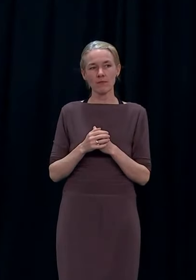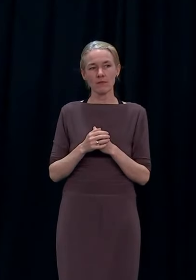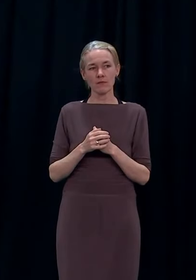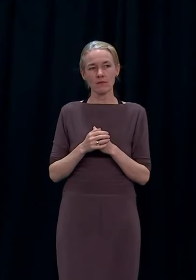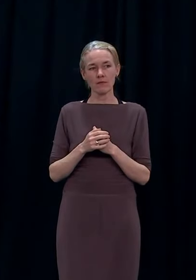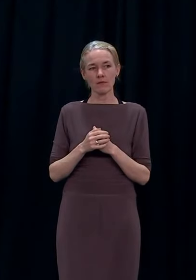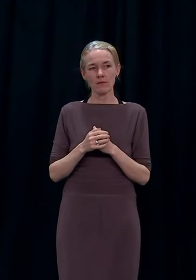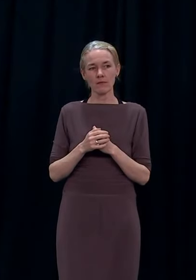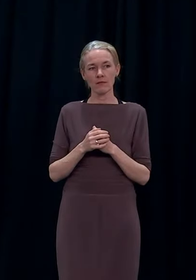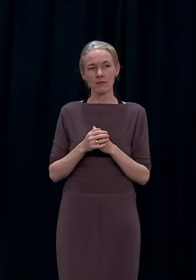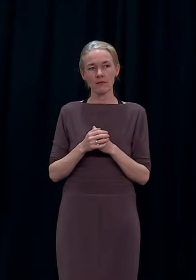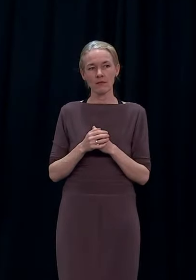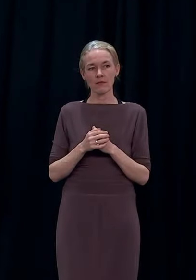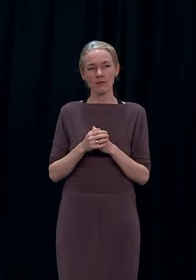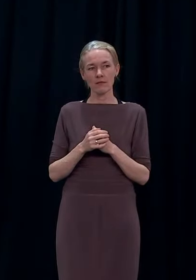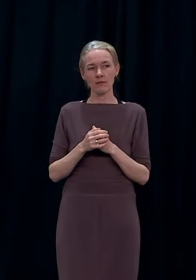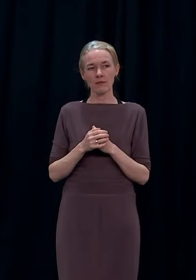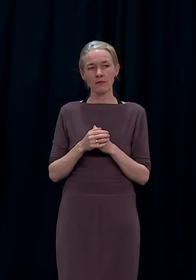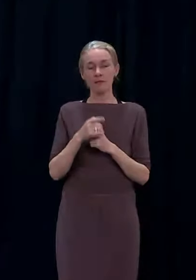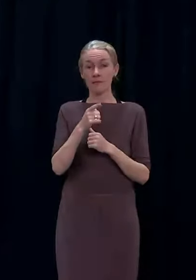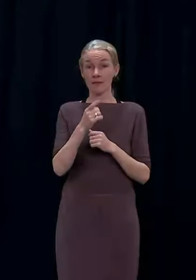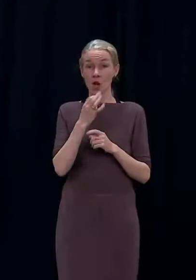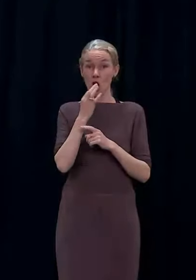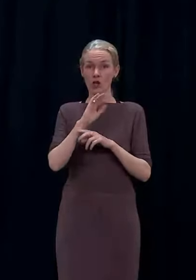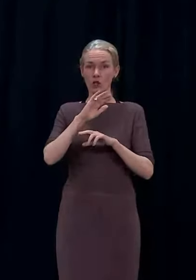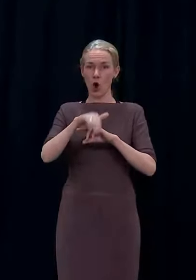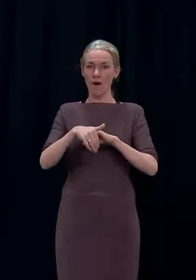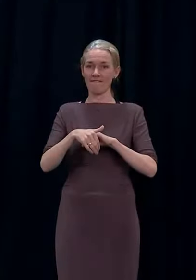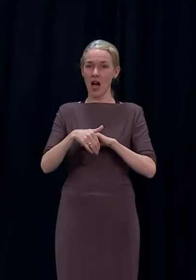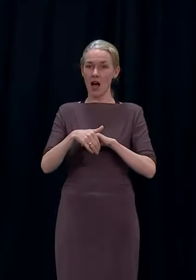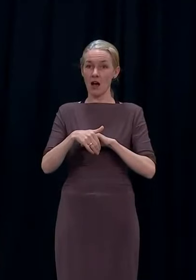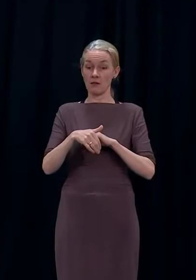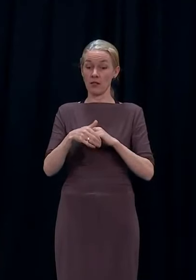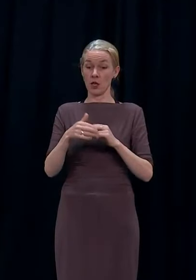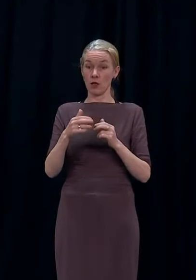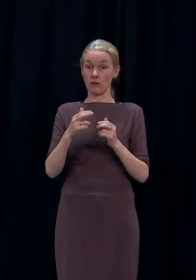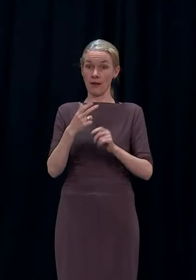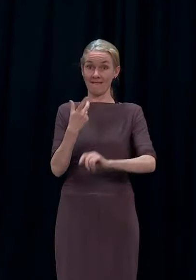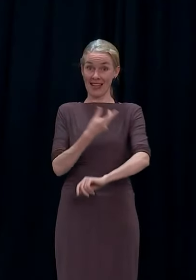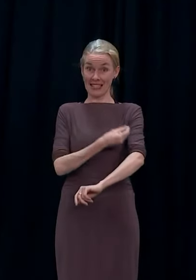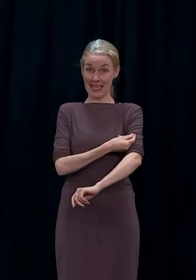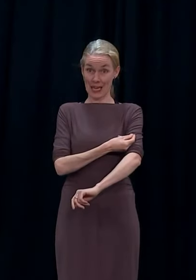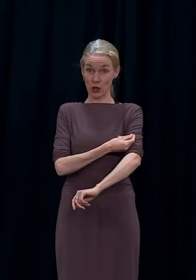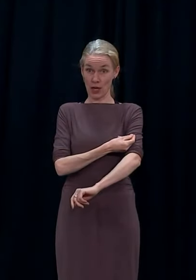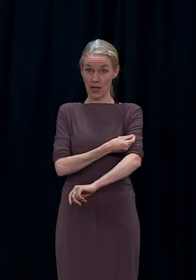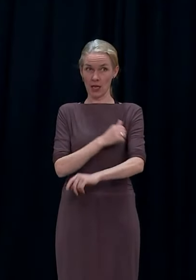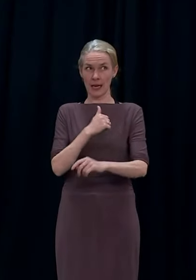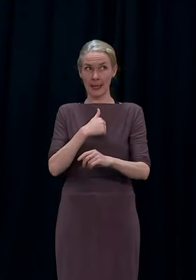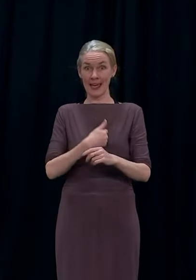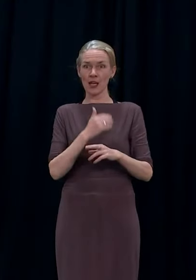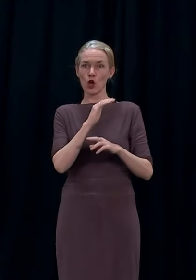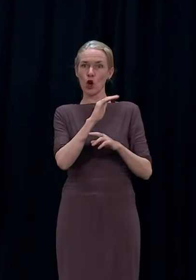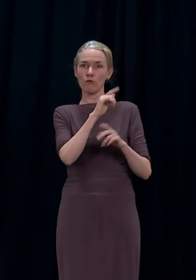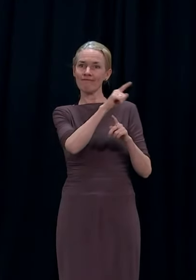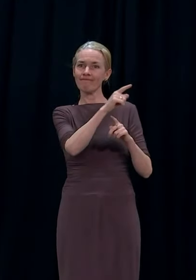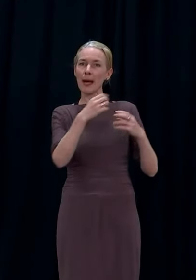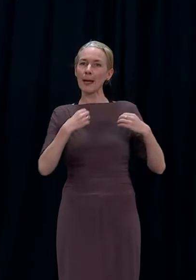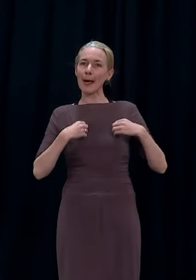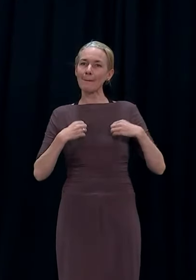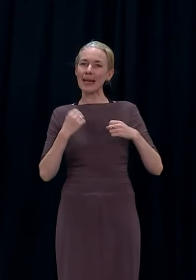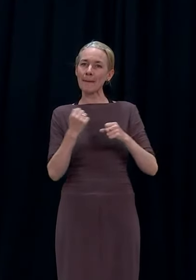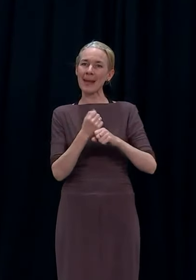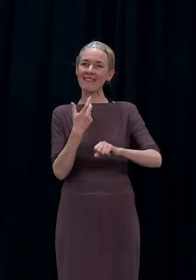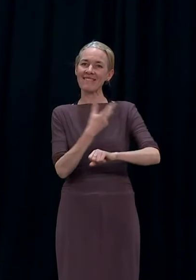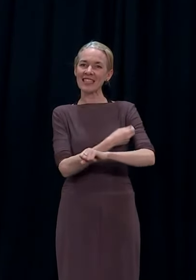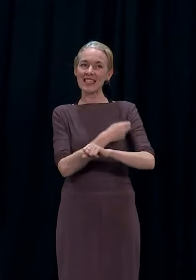on the current work to increase vaccine supply? I don't have an update for you, but I can tell you that it continues. I've said that we need